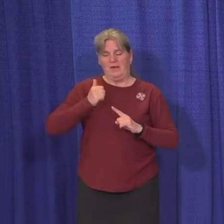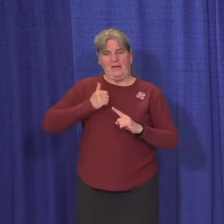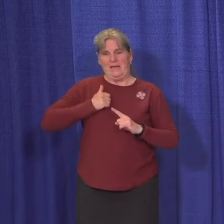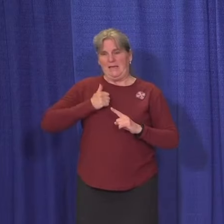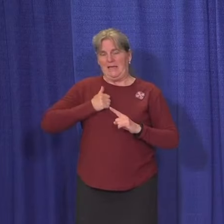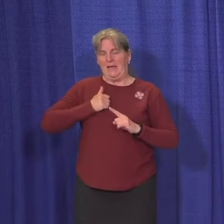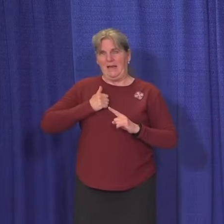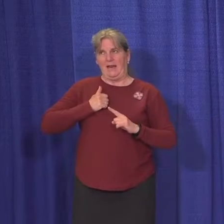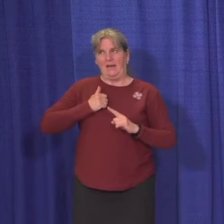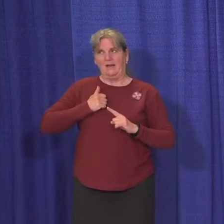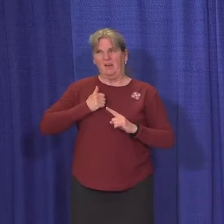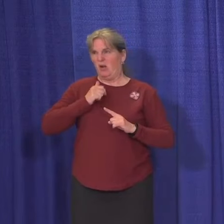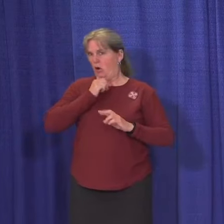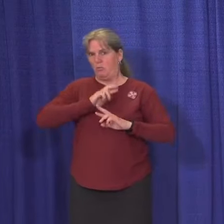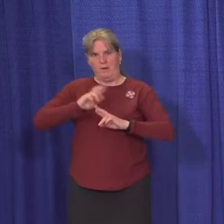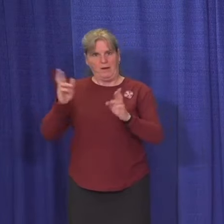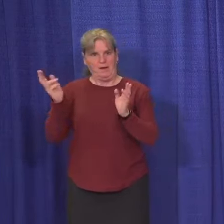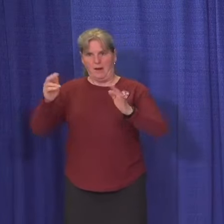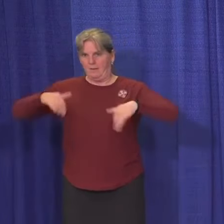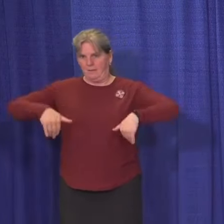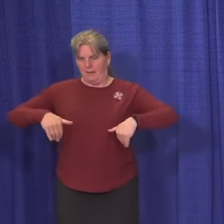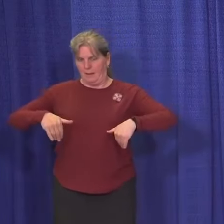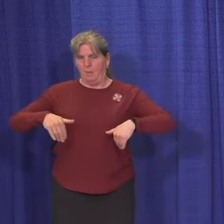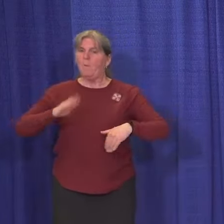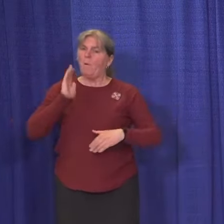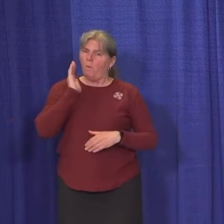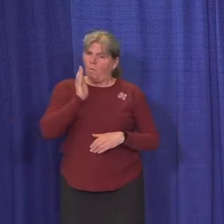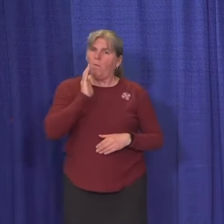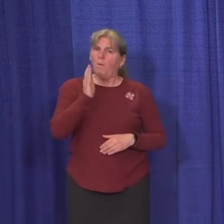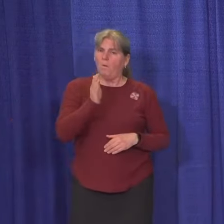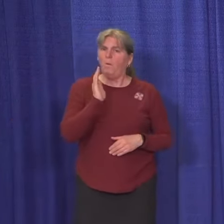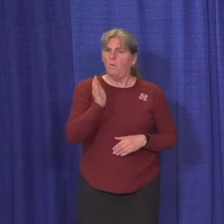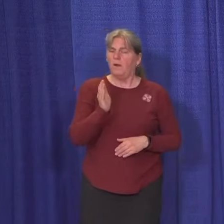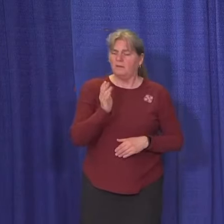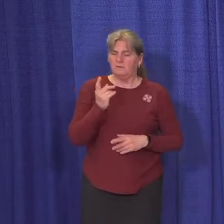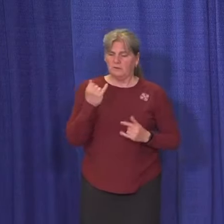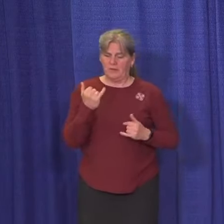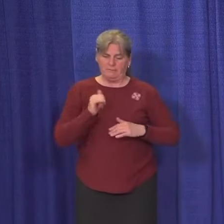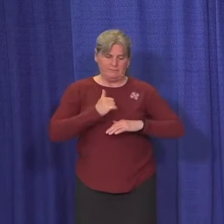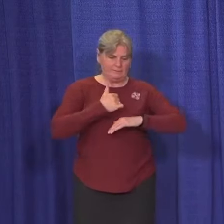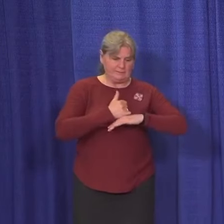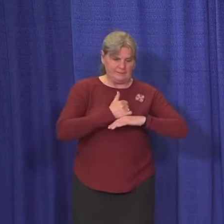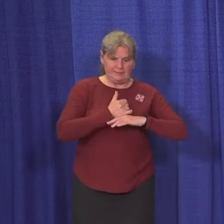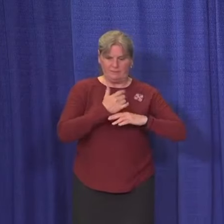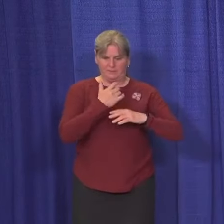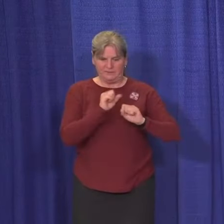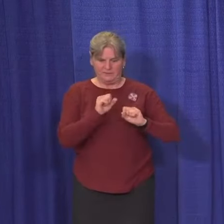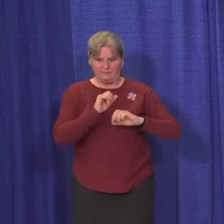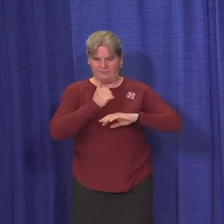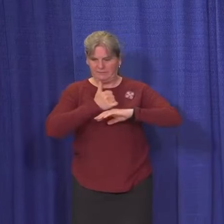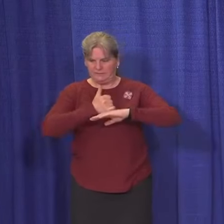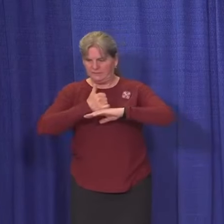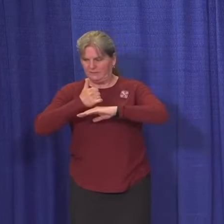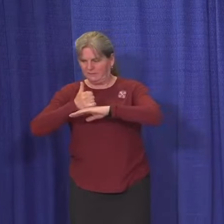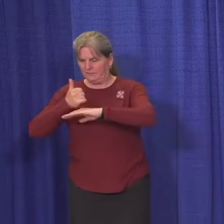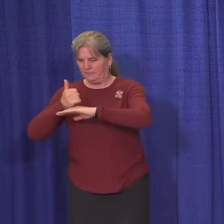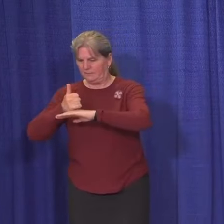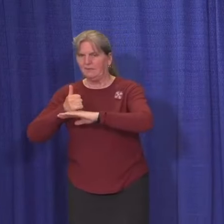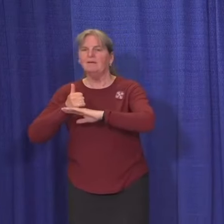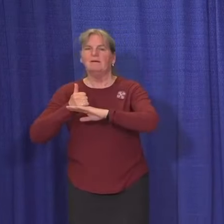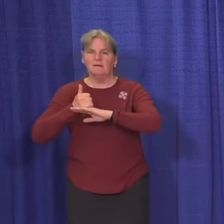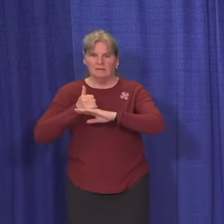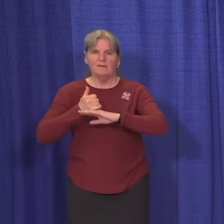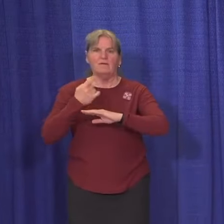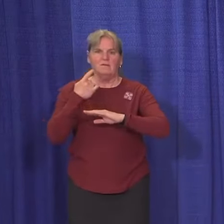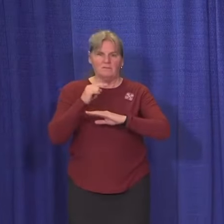But there will be a time, and we are gradually laying those steps, beginning with that ability